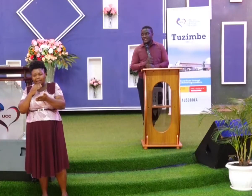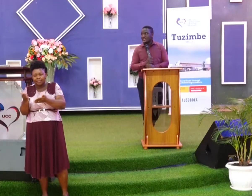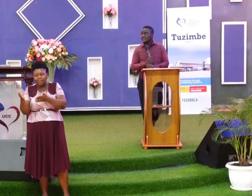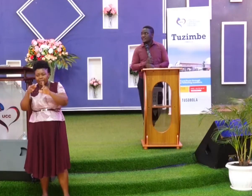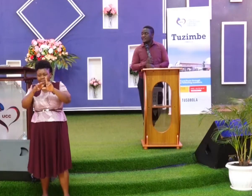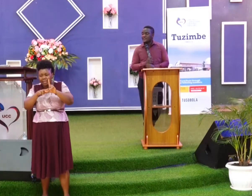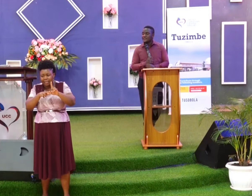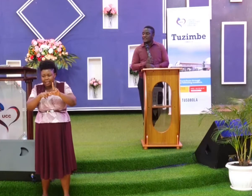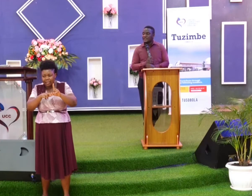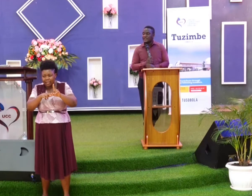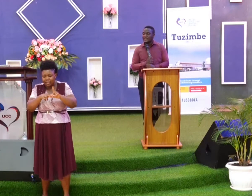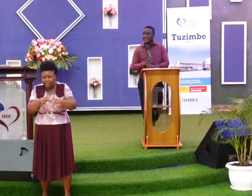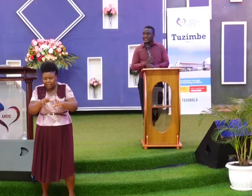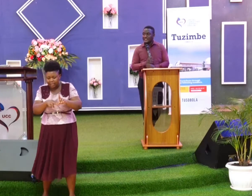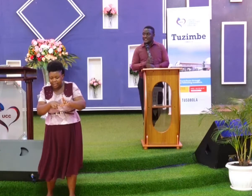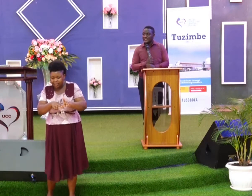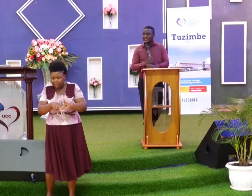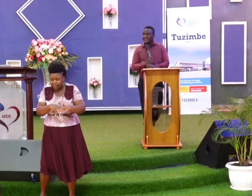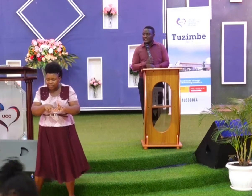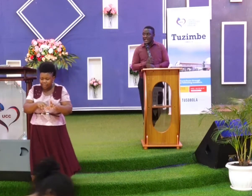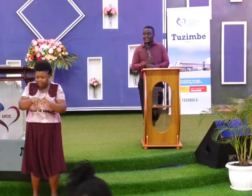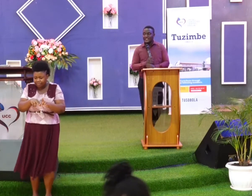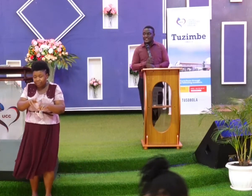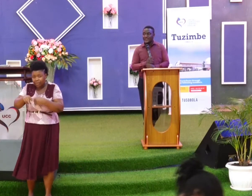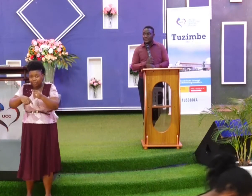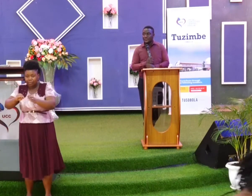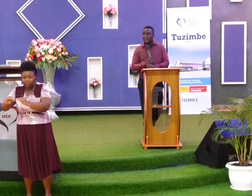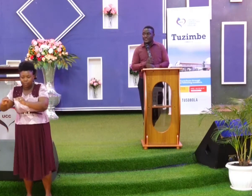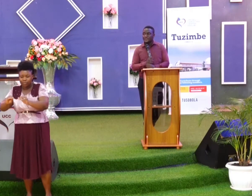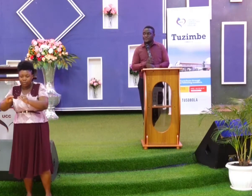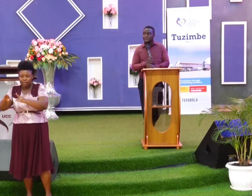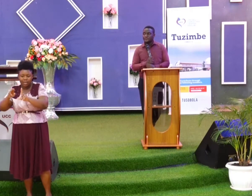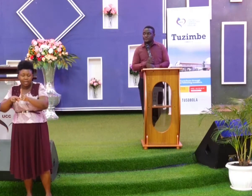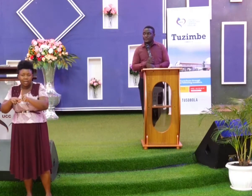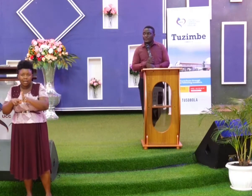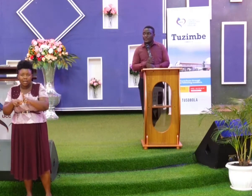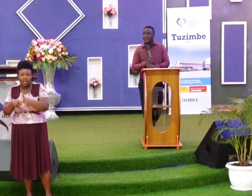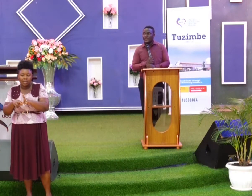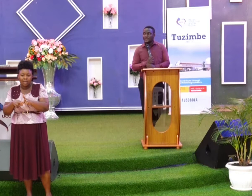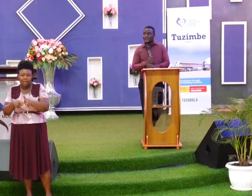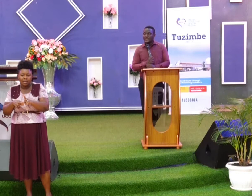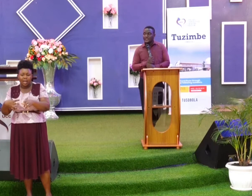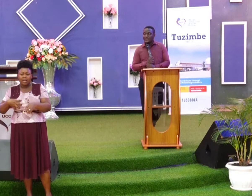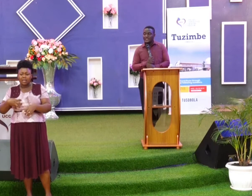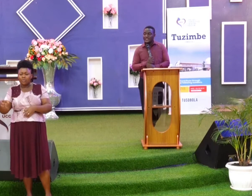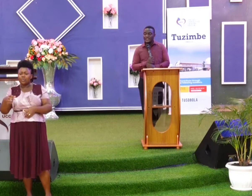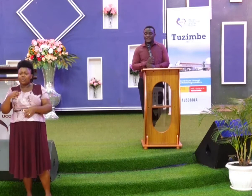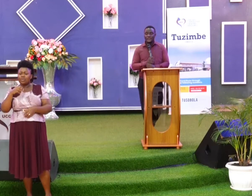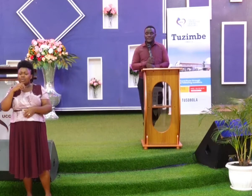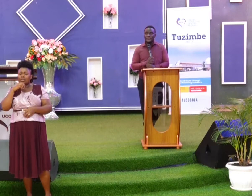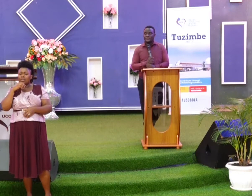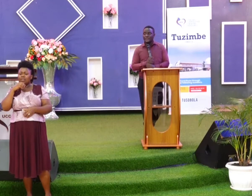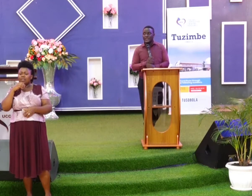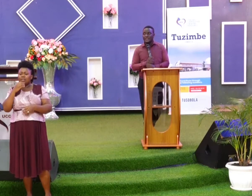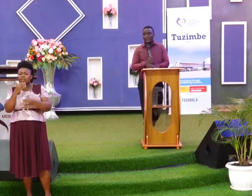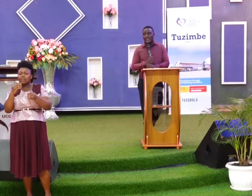and sat in it, leaving it and sat as the chair was moving. Now the sons of